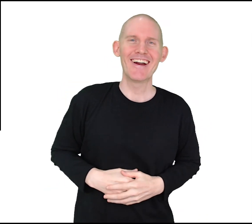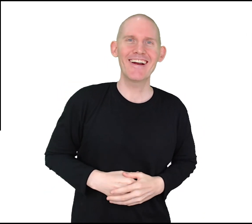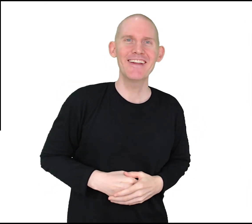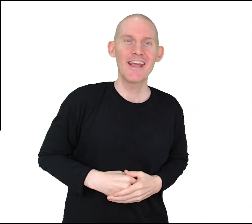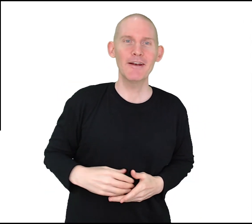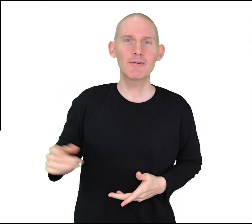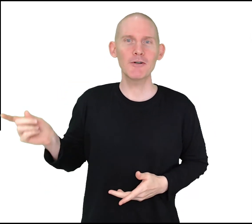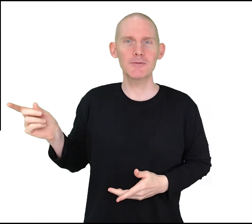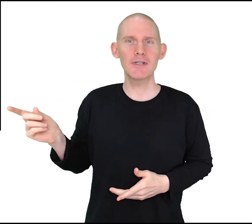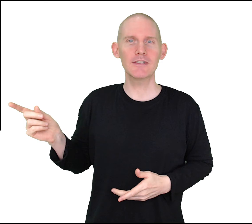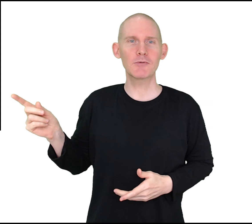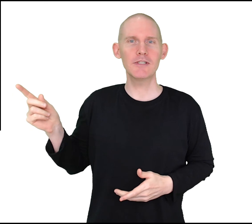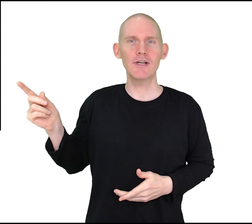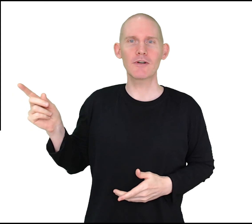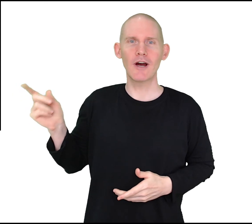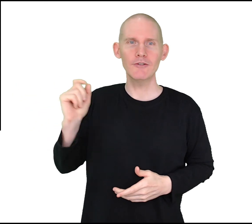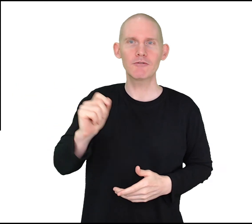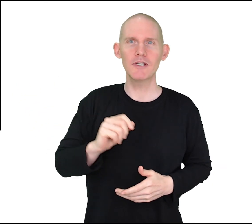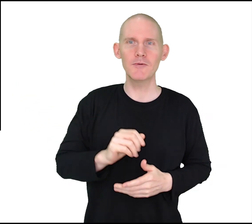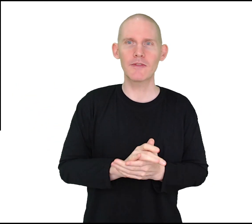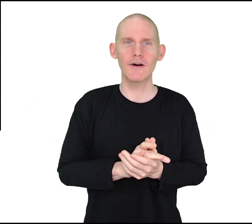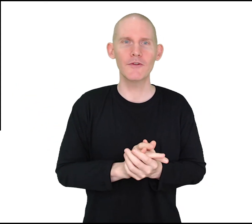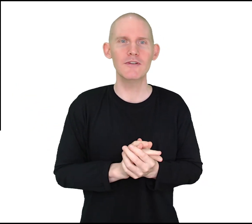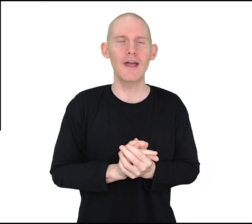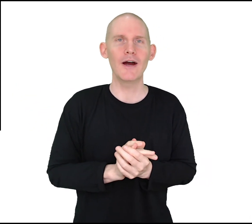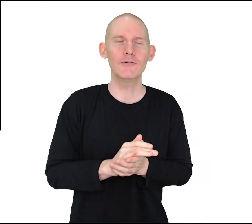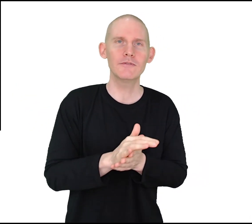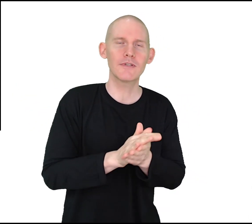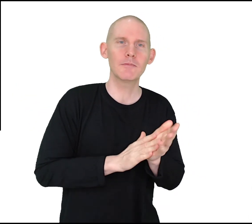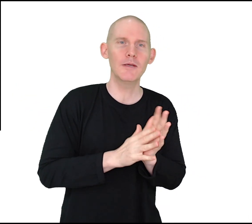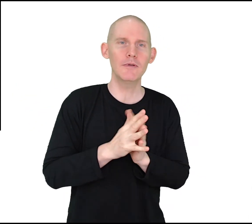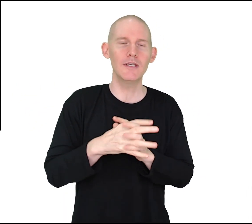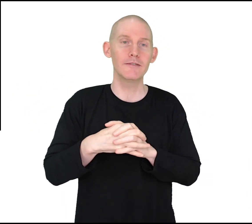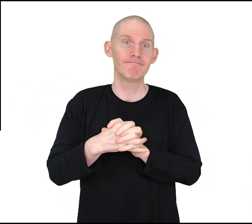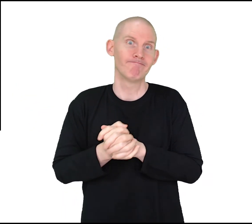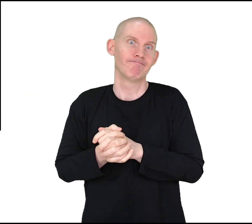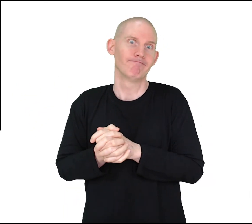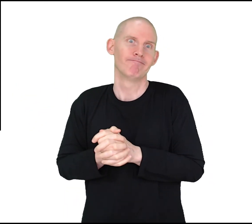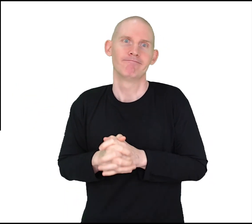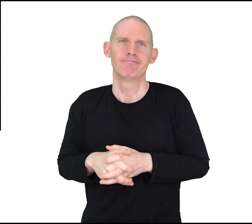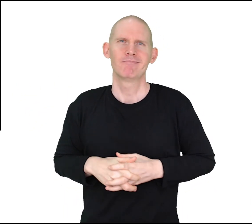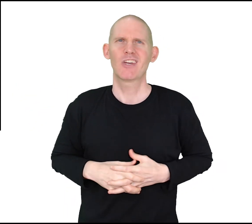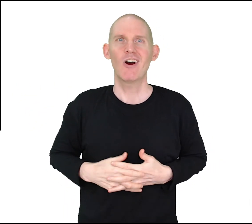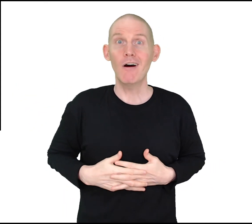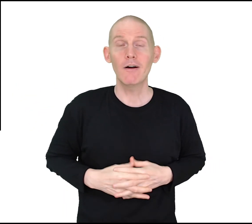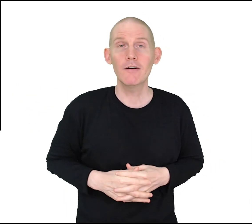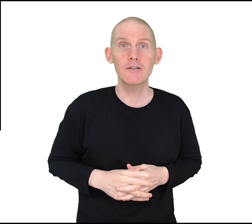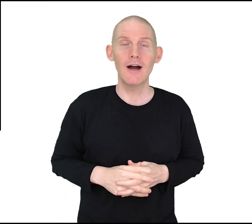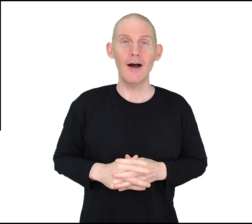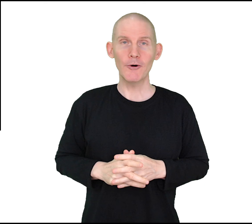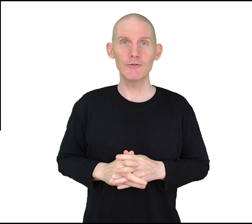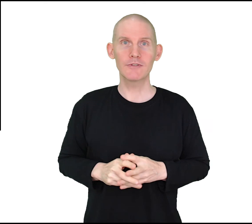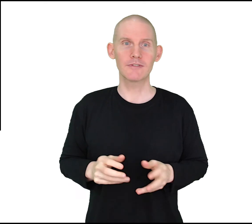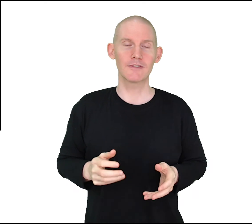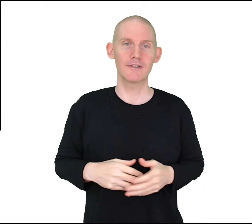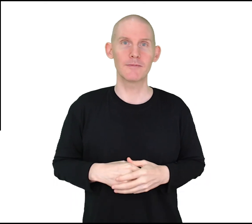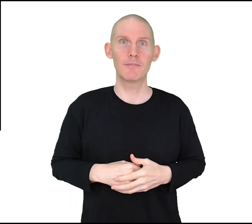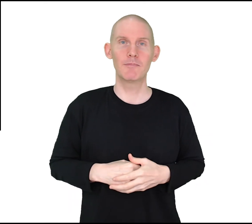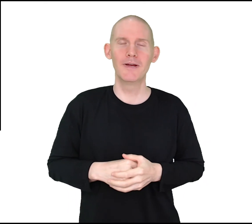right, and of course we could switch out country with other nouns, like maybe car or house, or